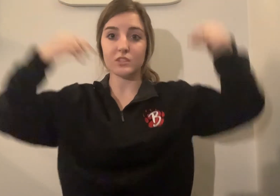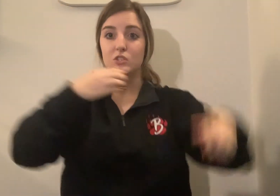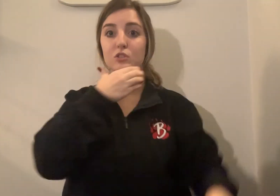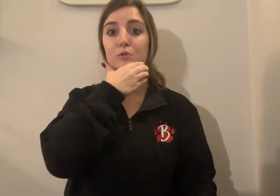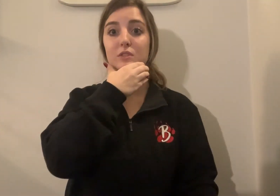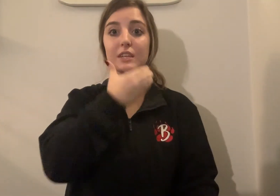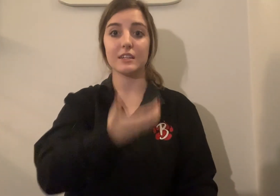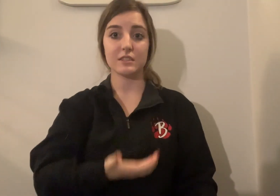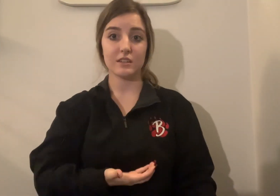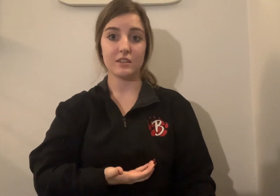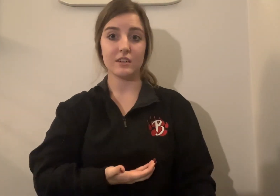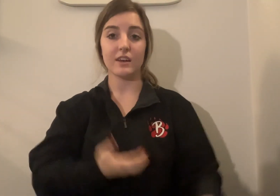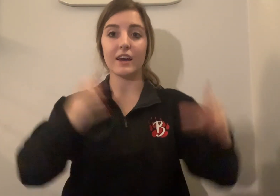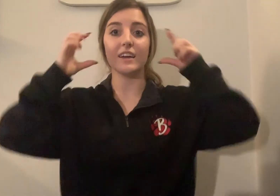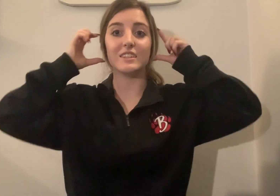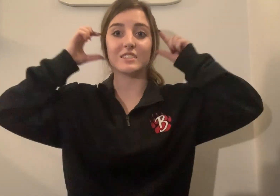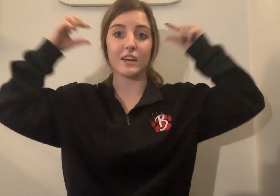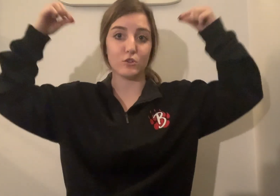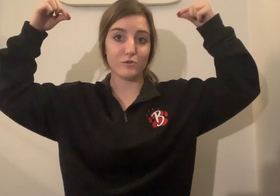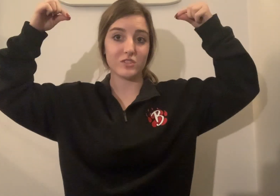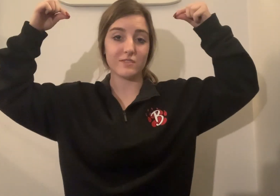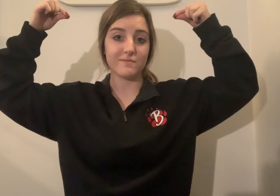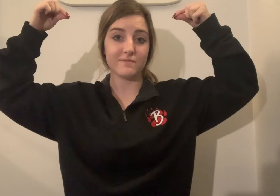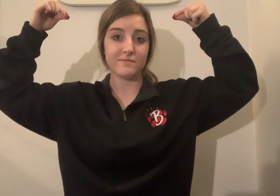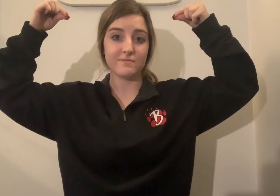So Santa and his elves.